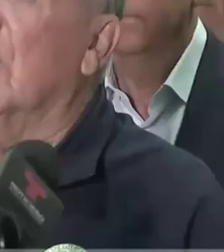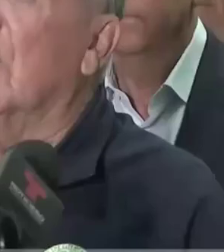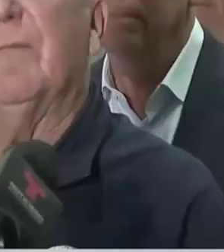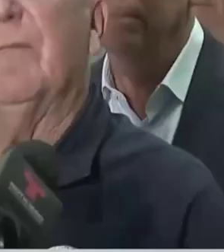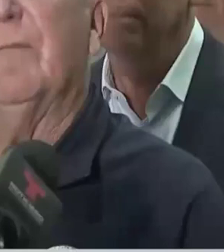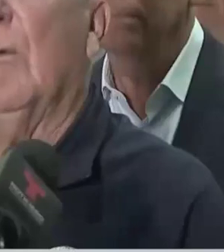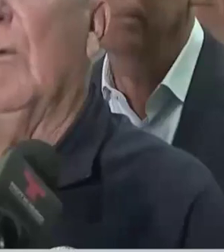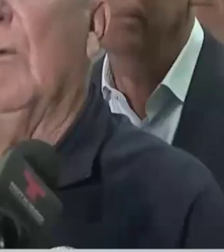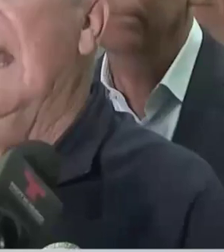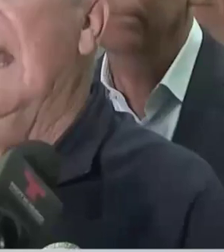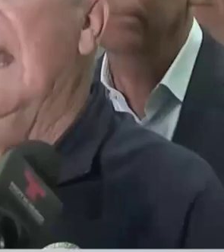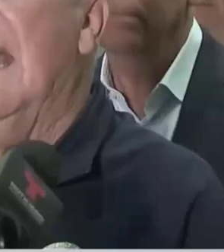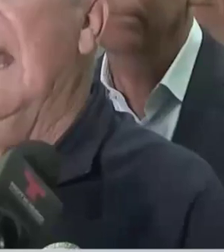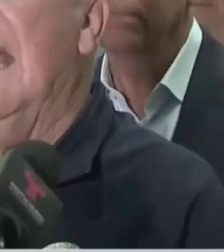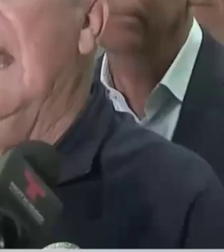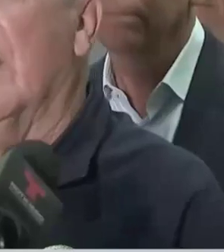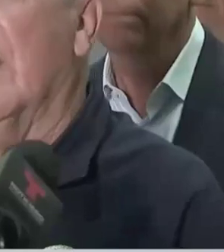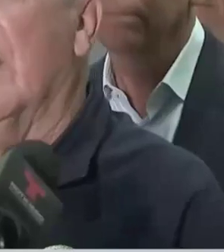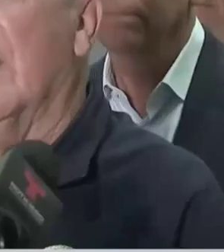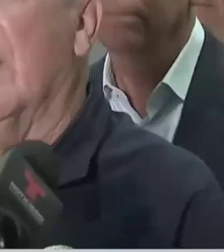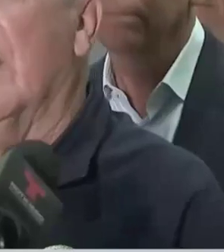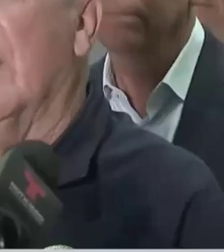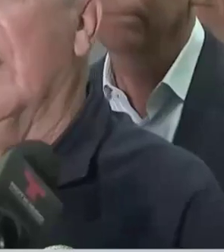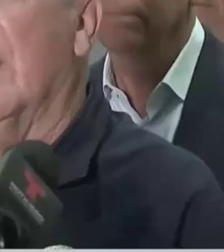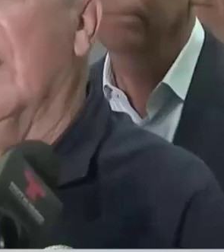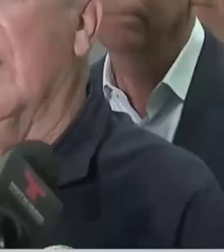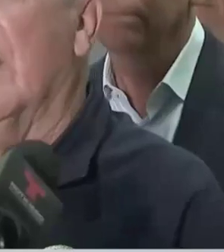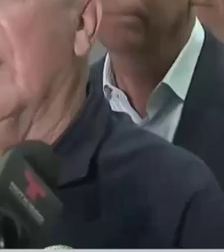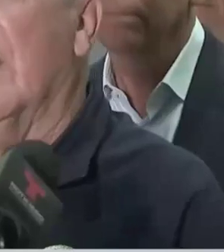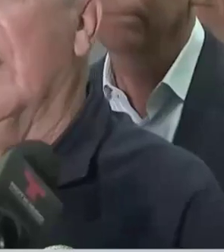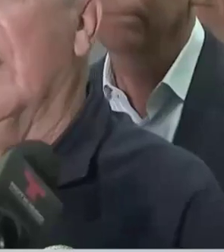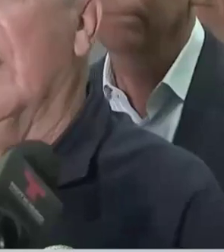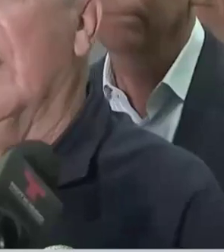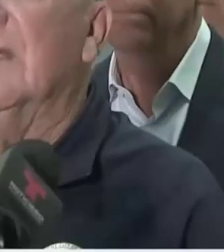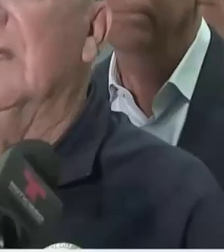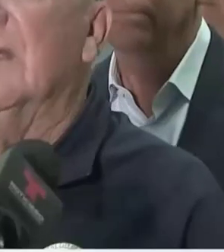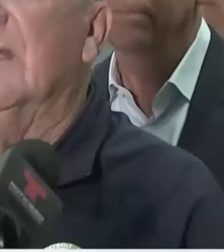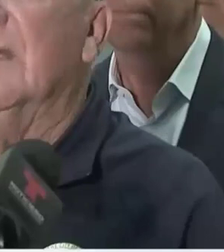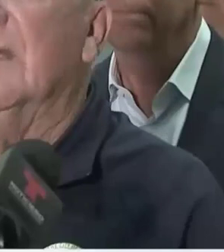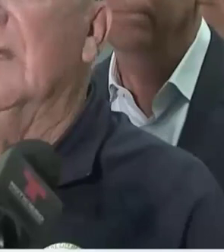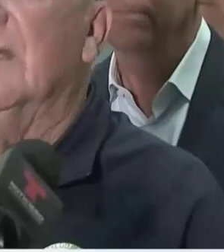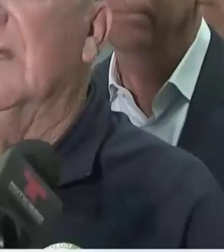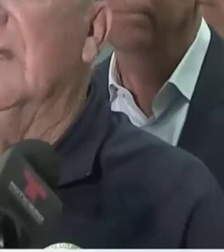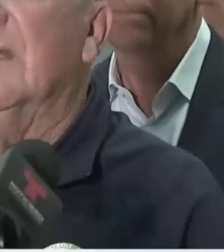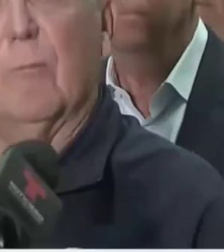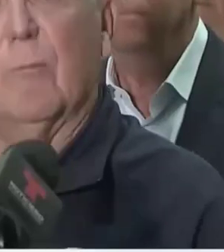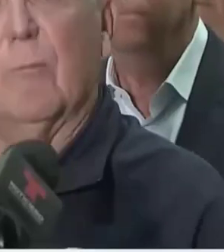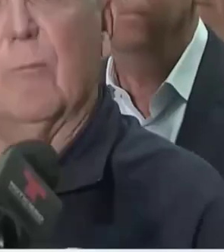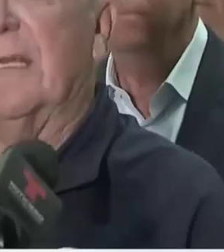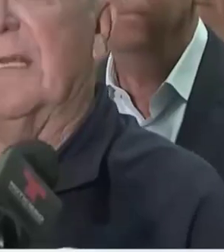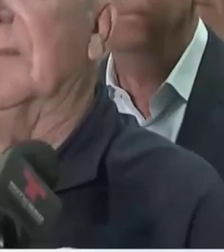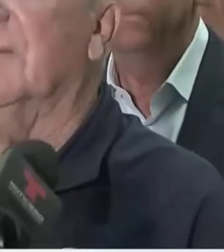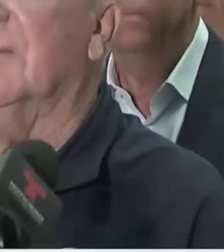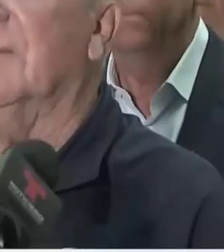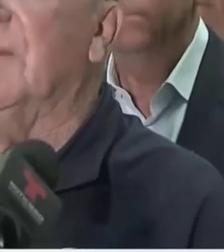moving forward. I want to just thank everybody that took a part in this and made sure that we were